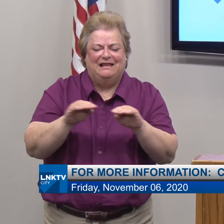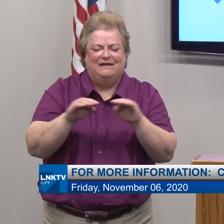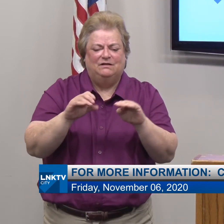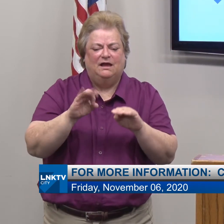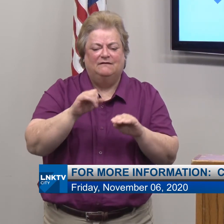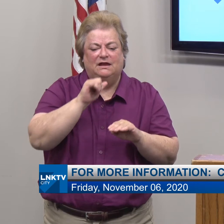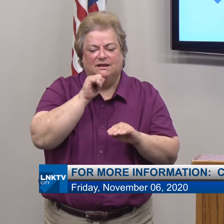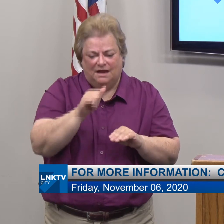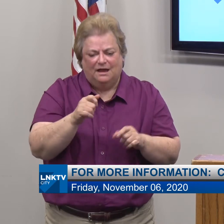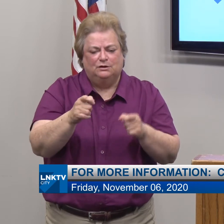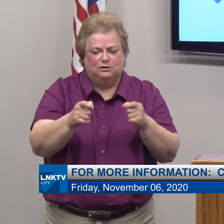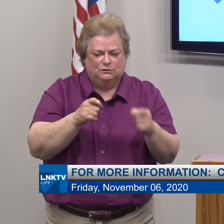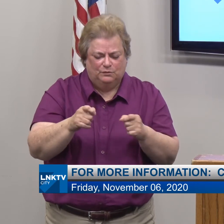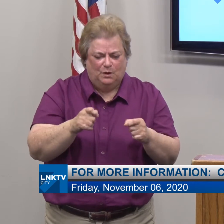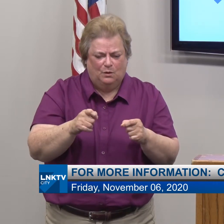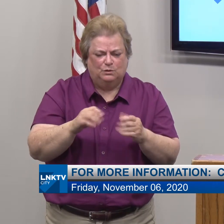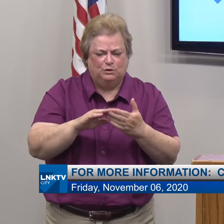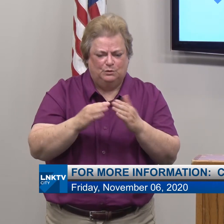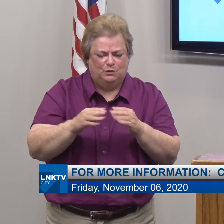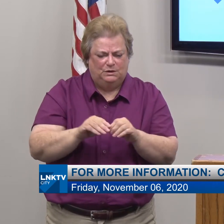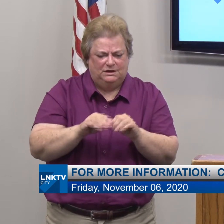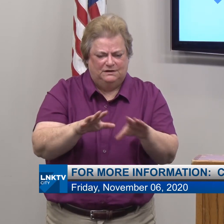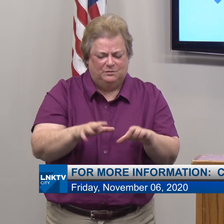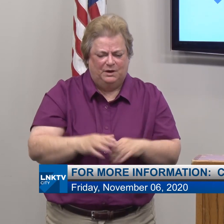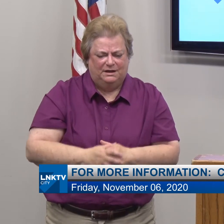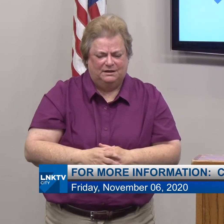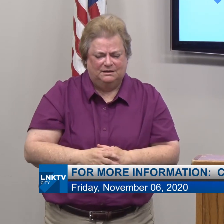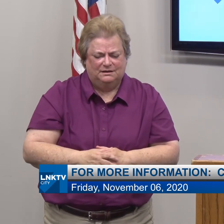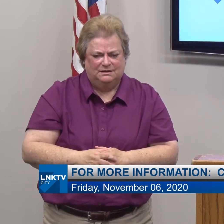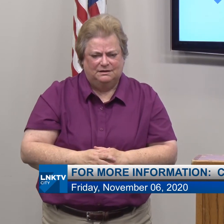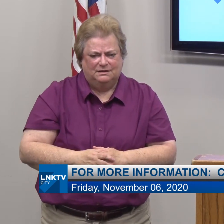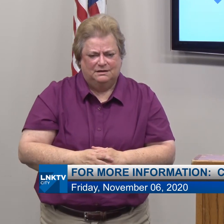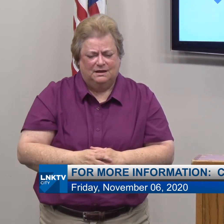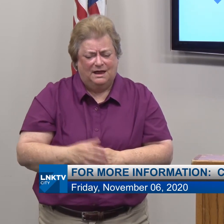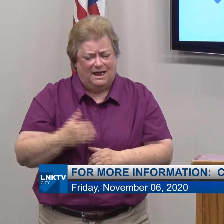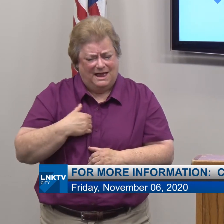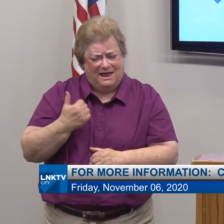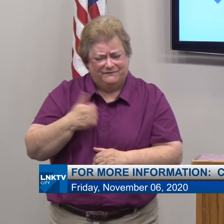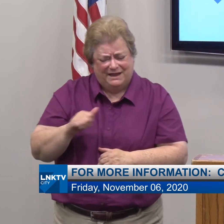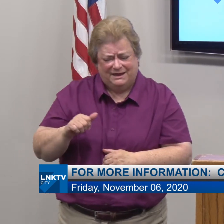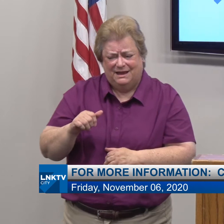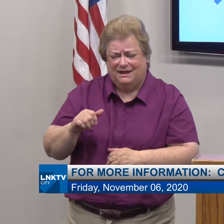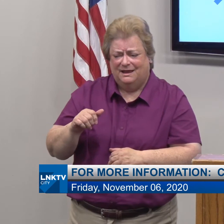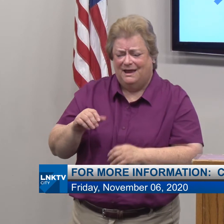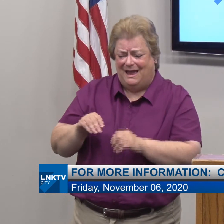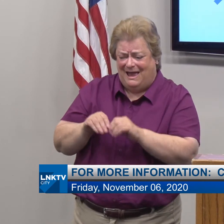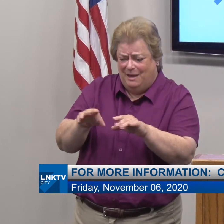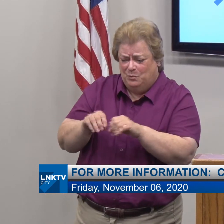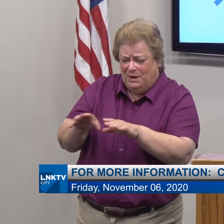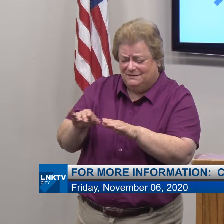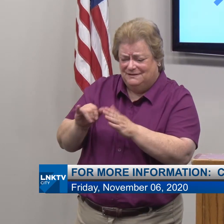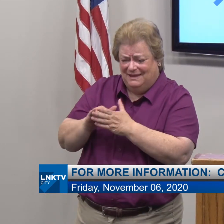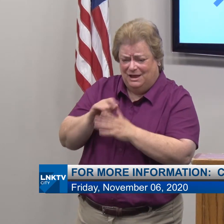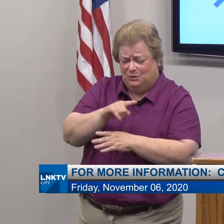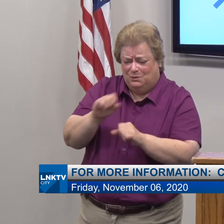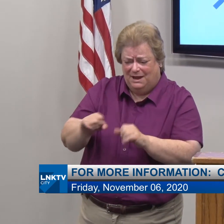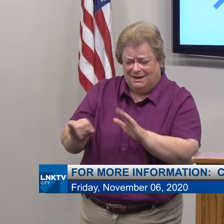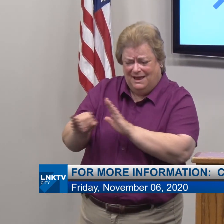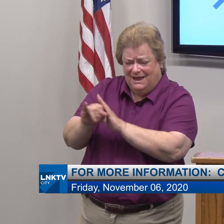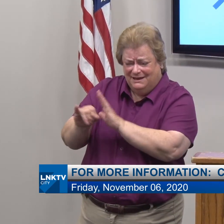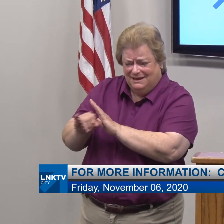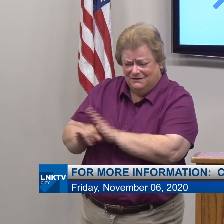spread, how many outbreaks are there identifiable outbreaks going on, and kind of